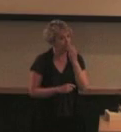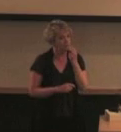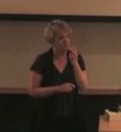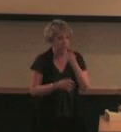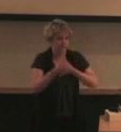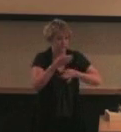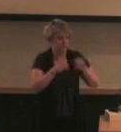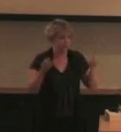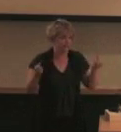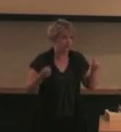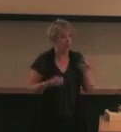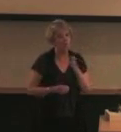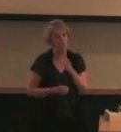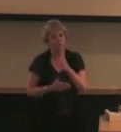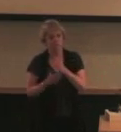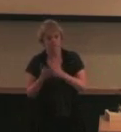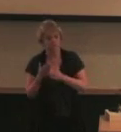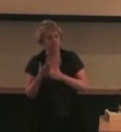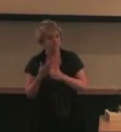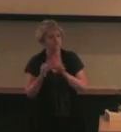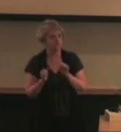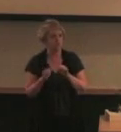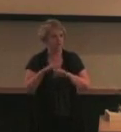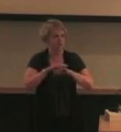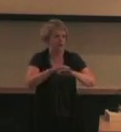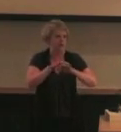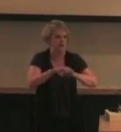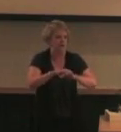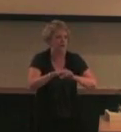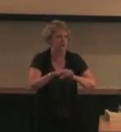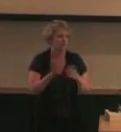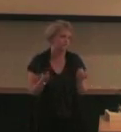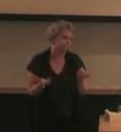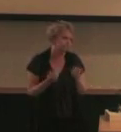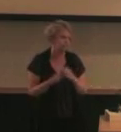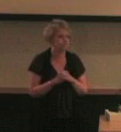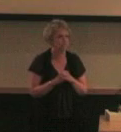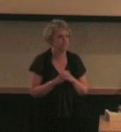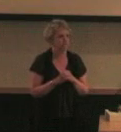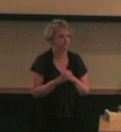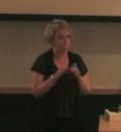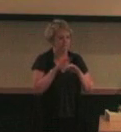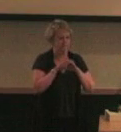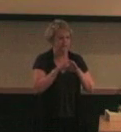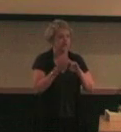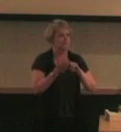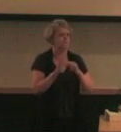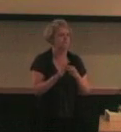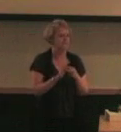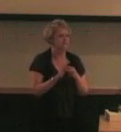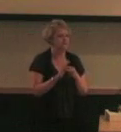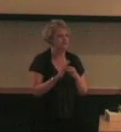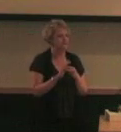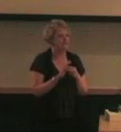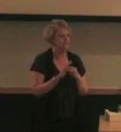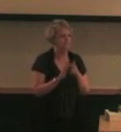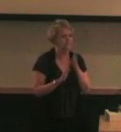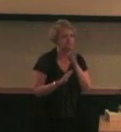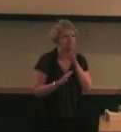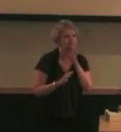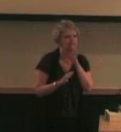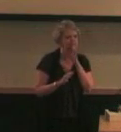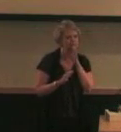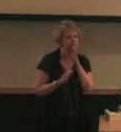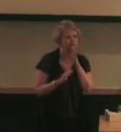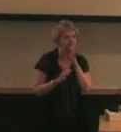signing. Other specialties include tactile signing, which is actually speaking into